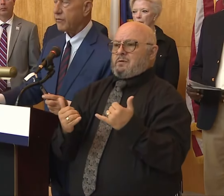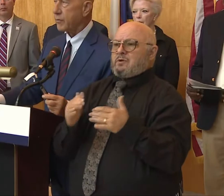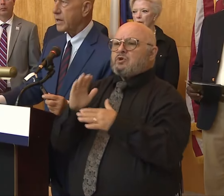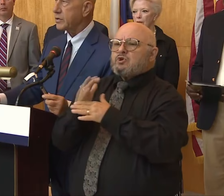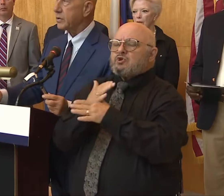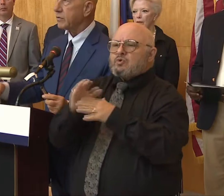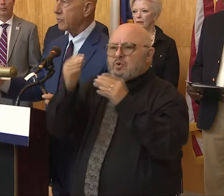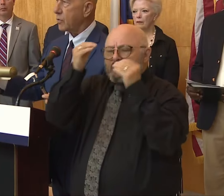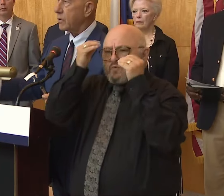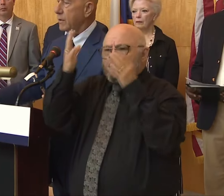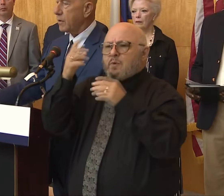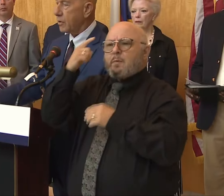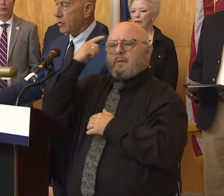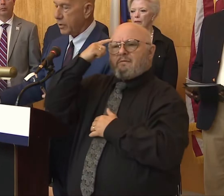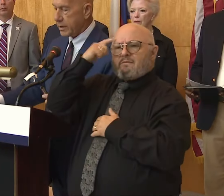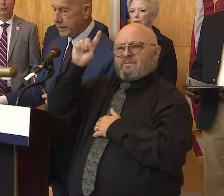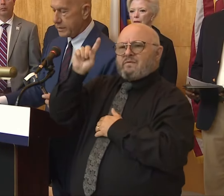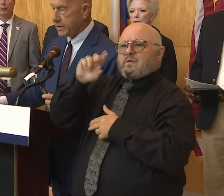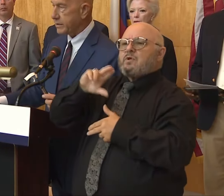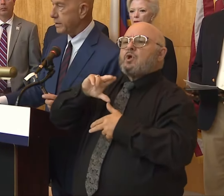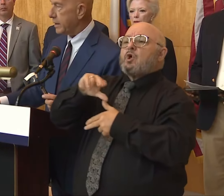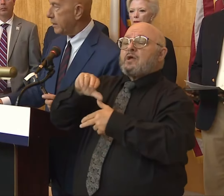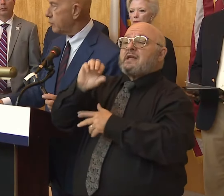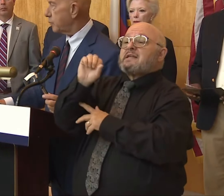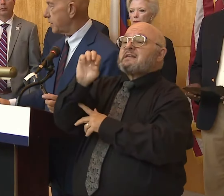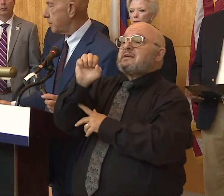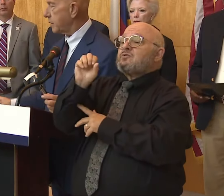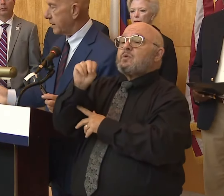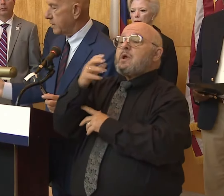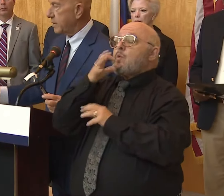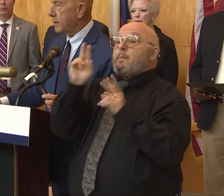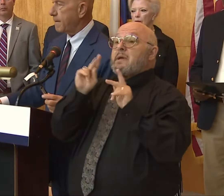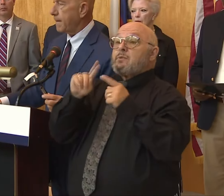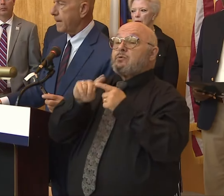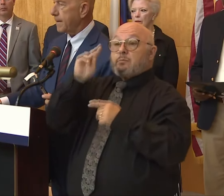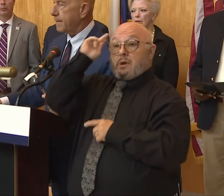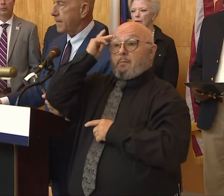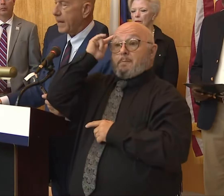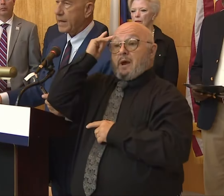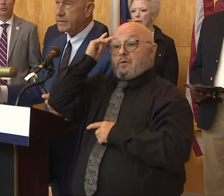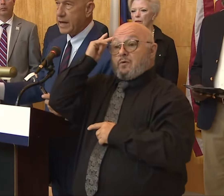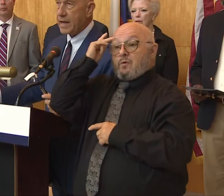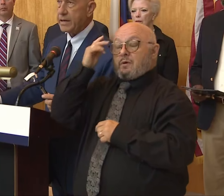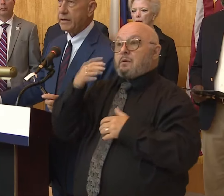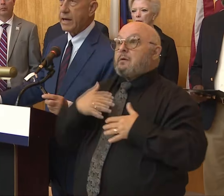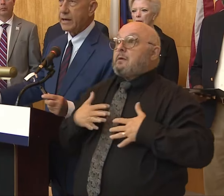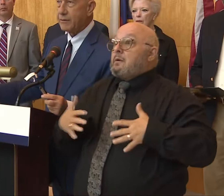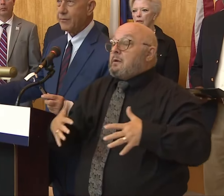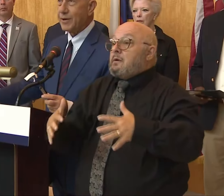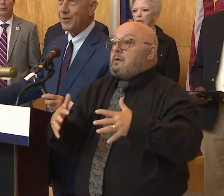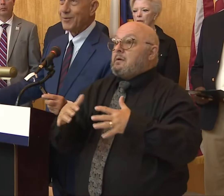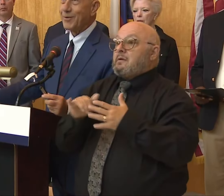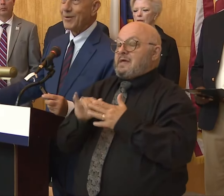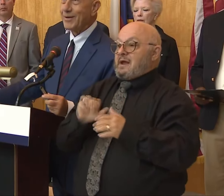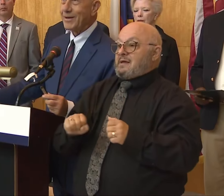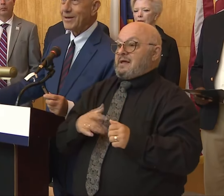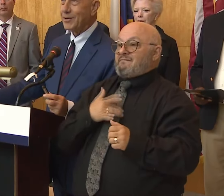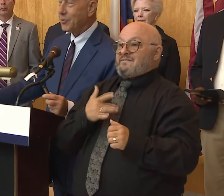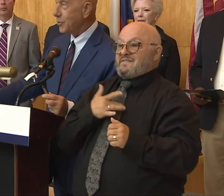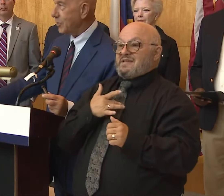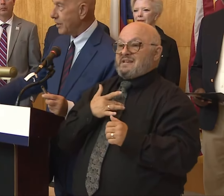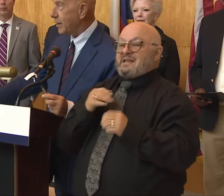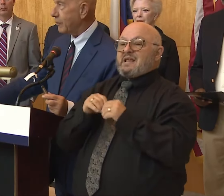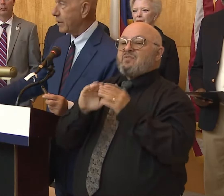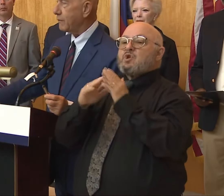sharing of information is for hurricane season, and I don't want people to get the anxiety that I can feel in